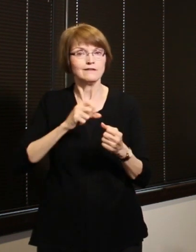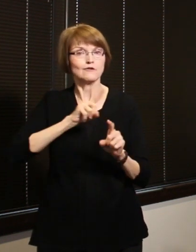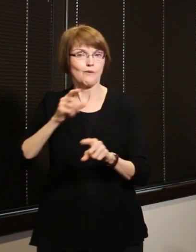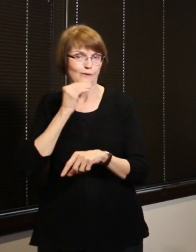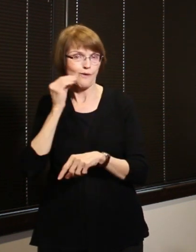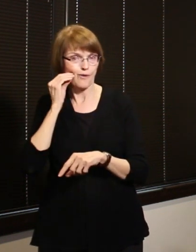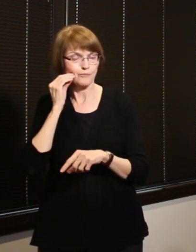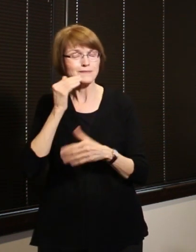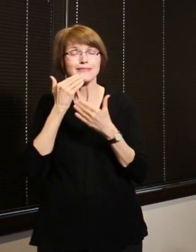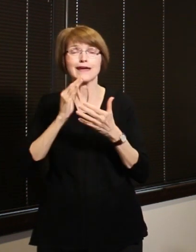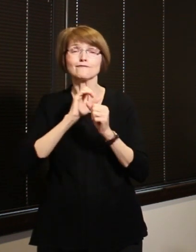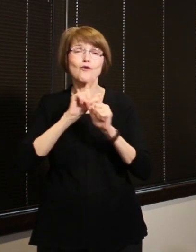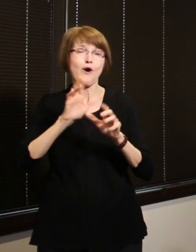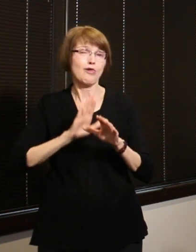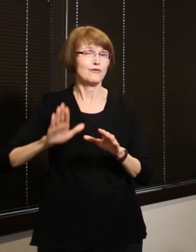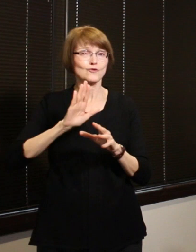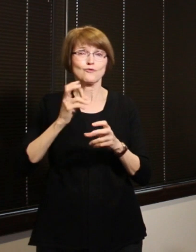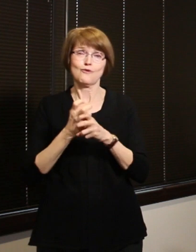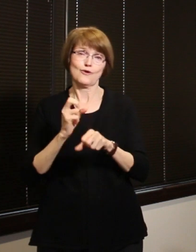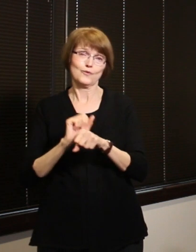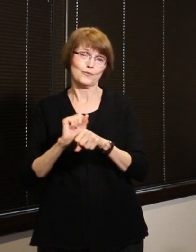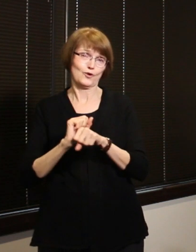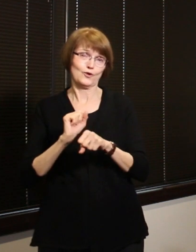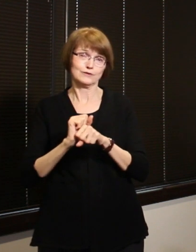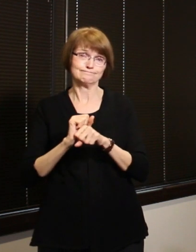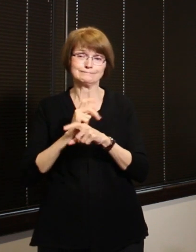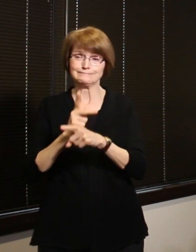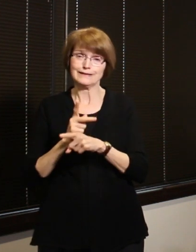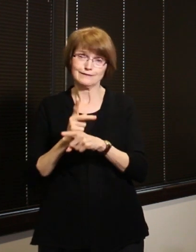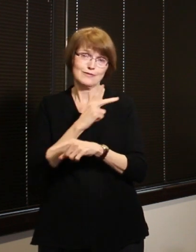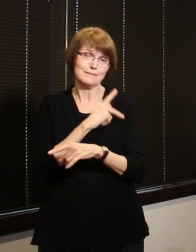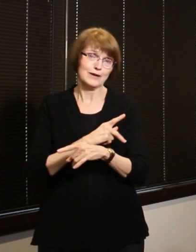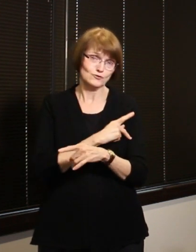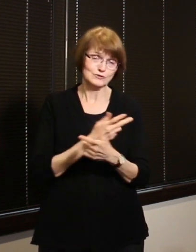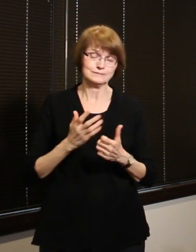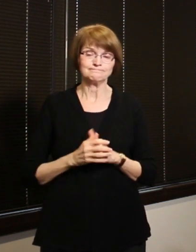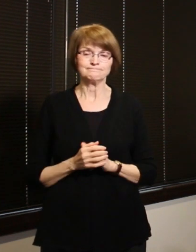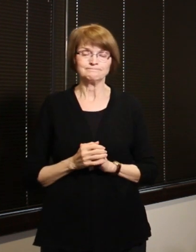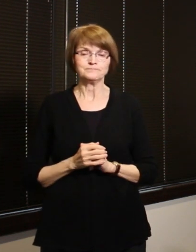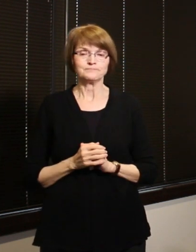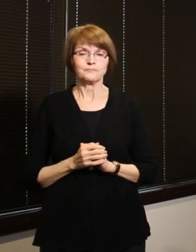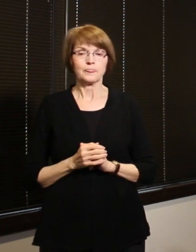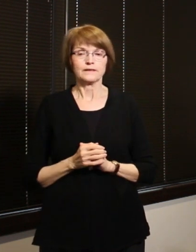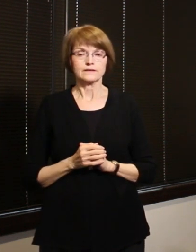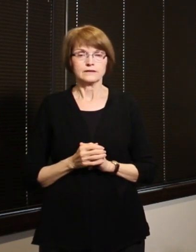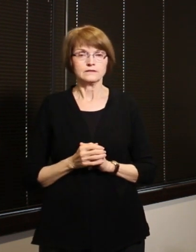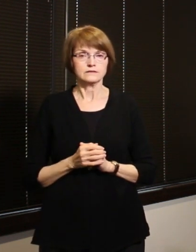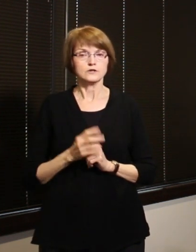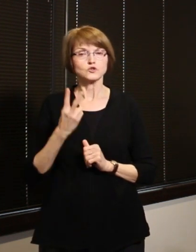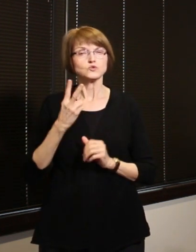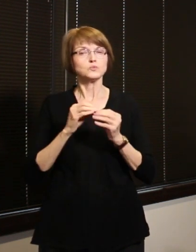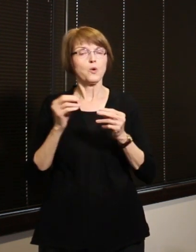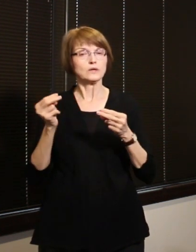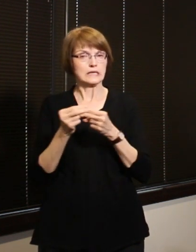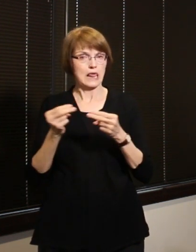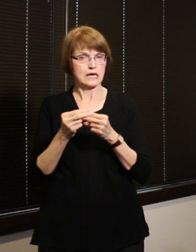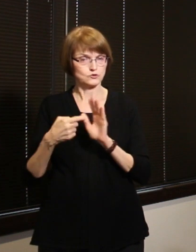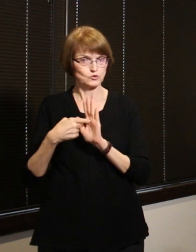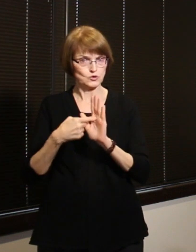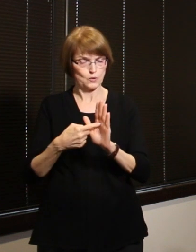So thank you for all of your hard work with these patients. A couple of other slides I wanted to share with